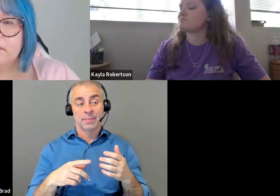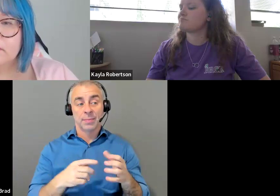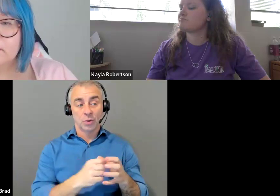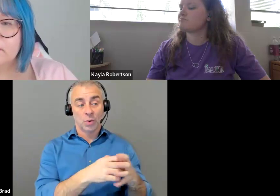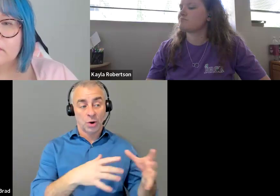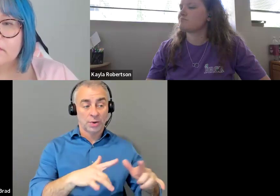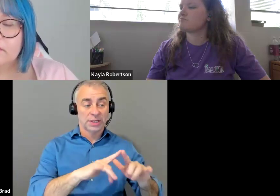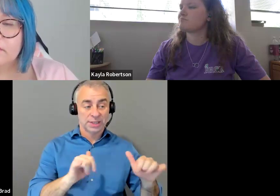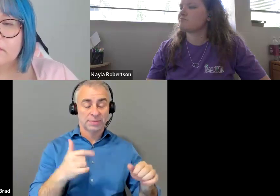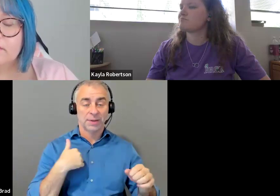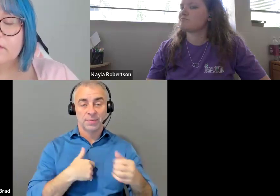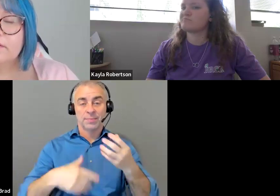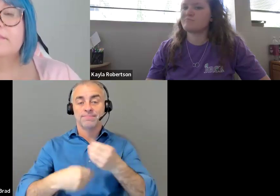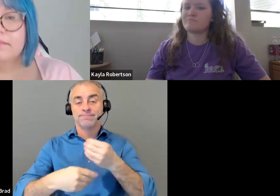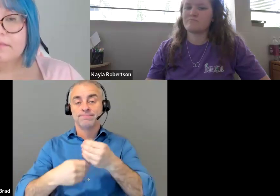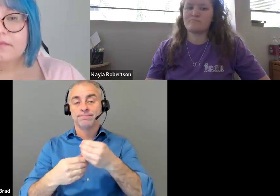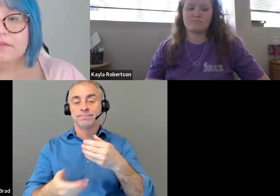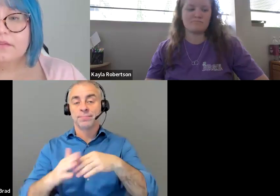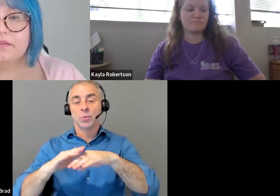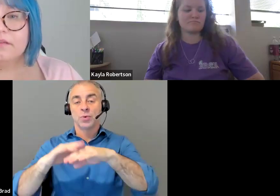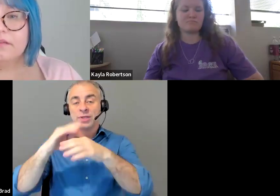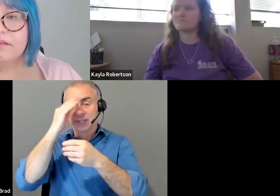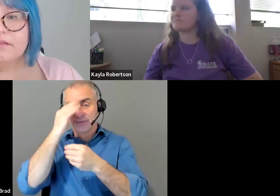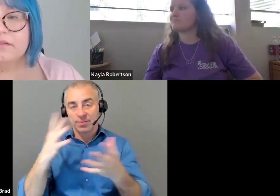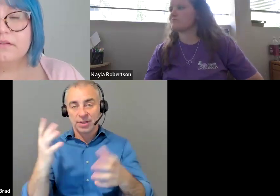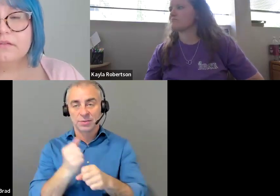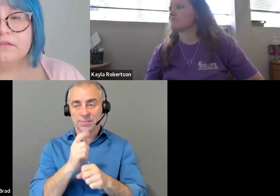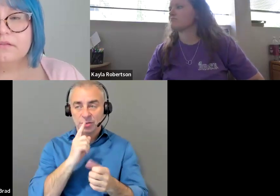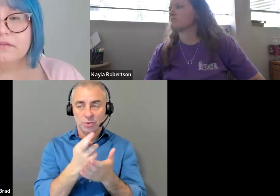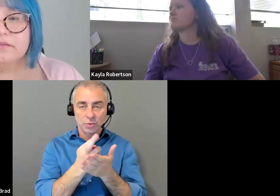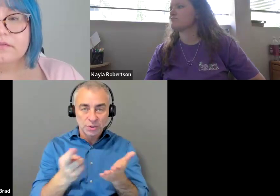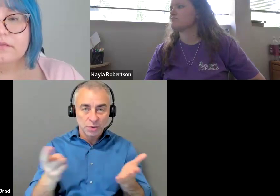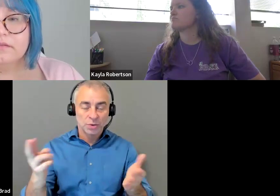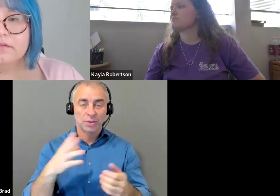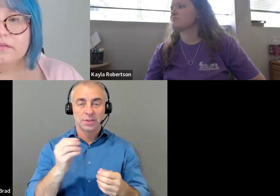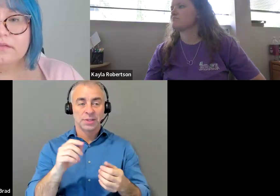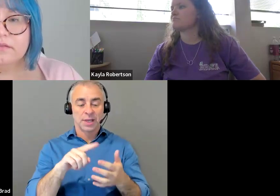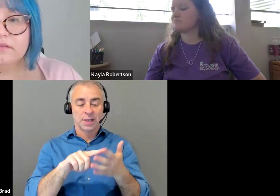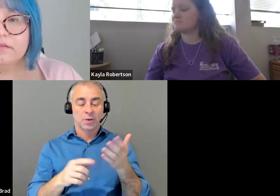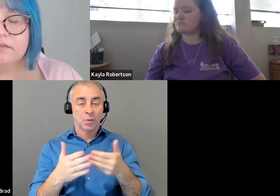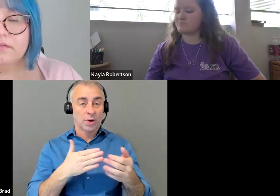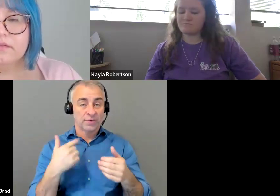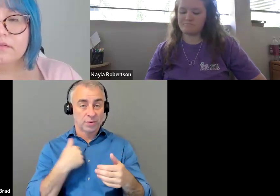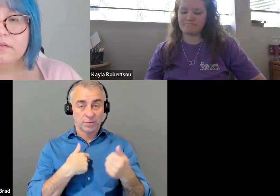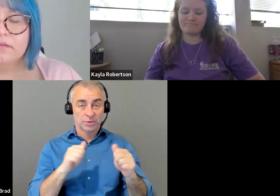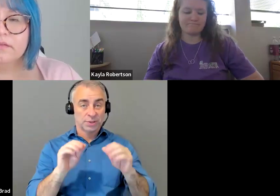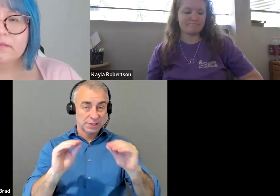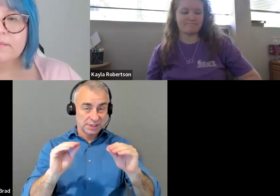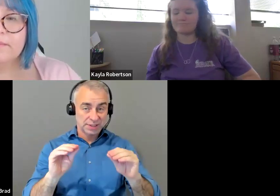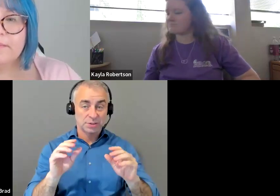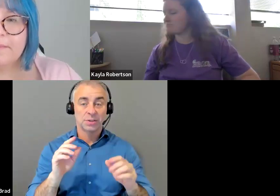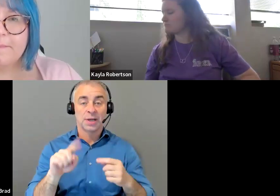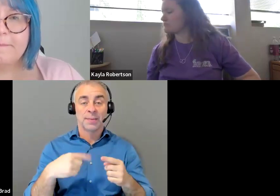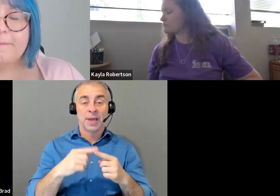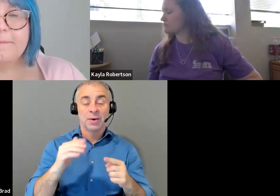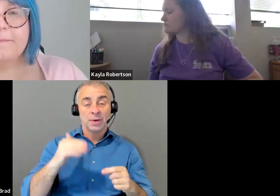some increased information and making sure that those resources and the things that we're trying to teach them about how to access adult services